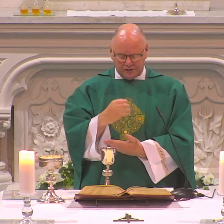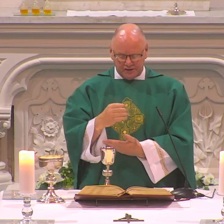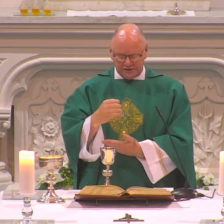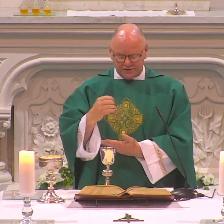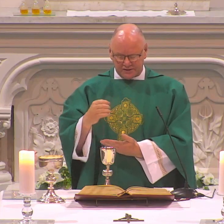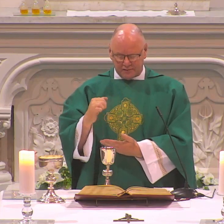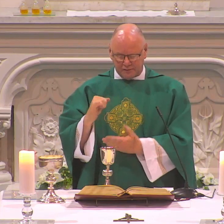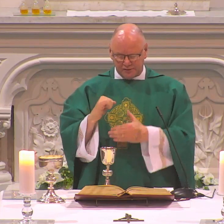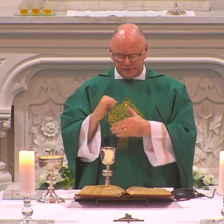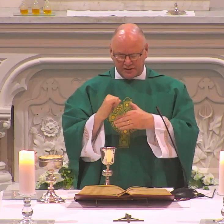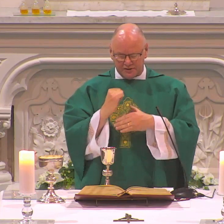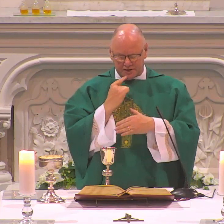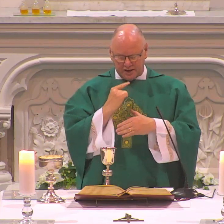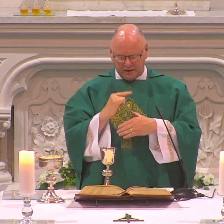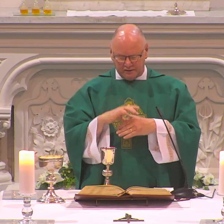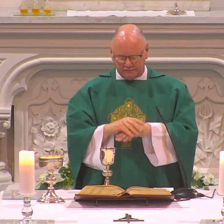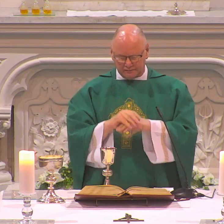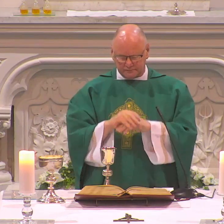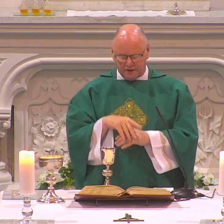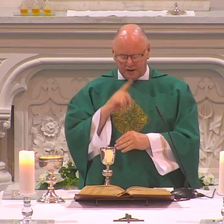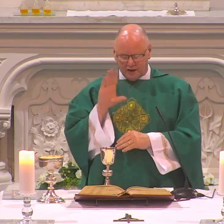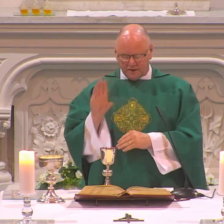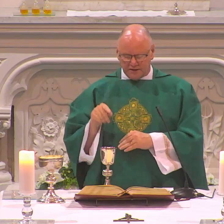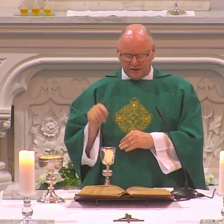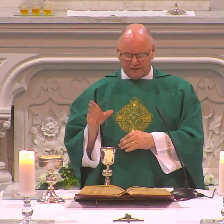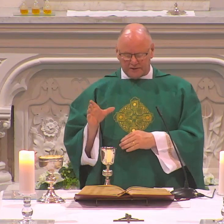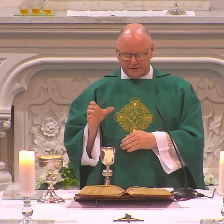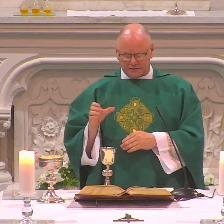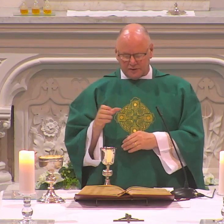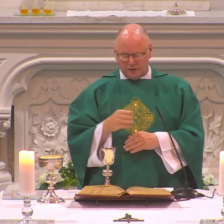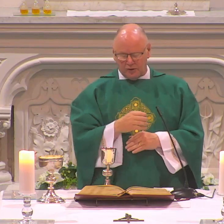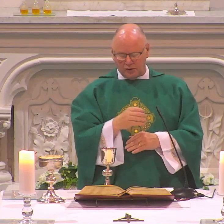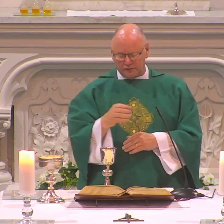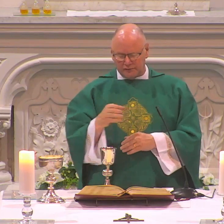to his disciples, saying, "Take this,